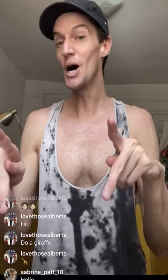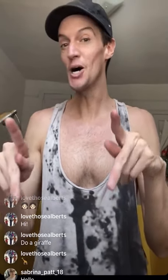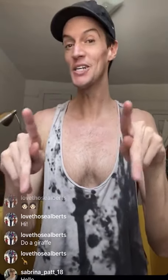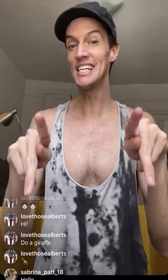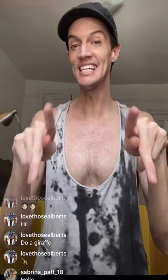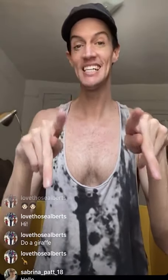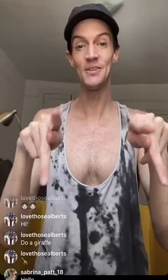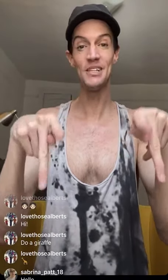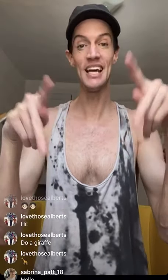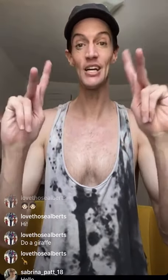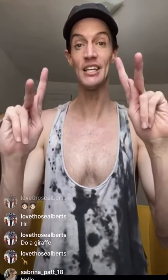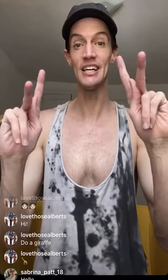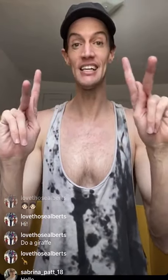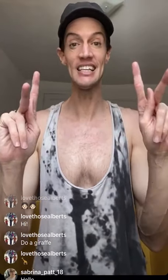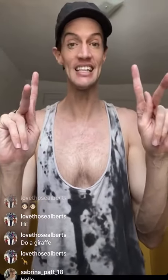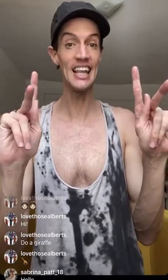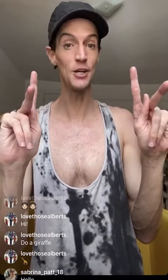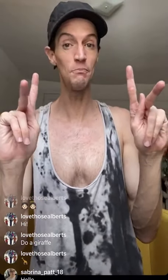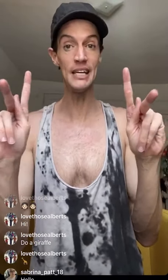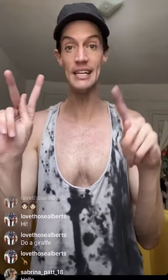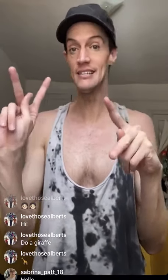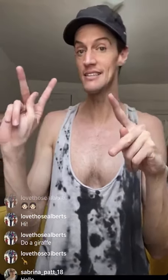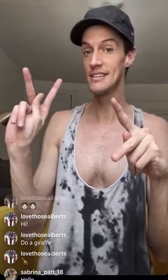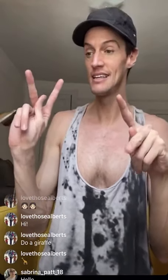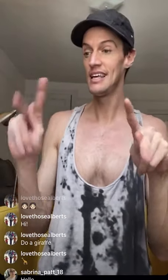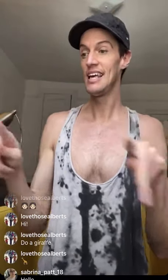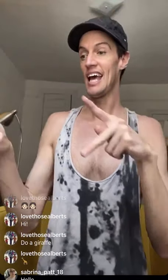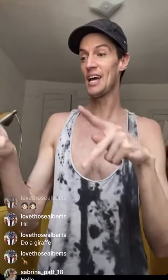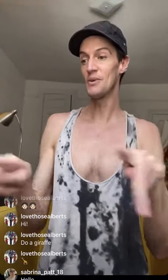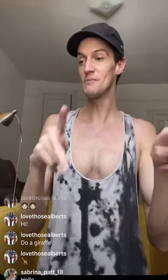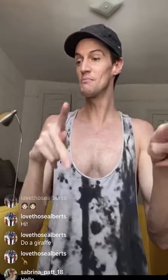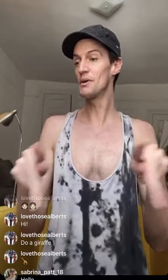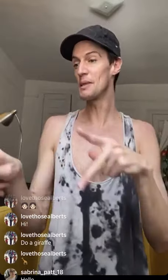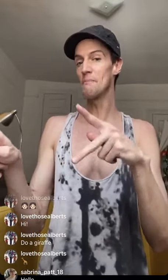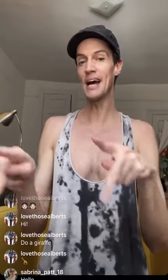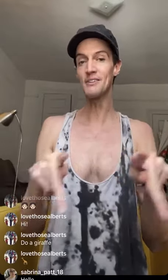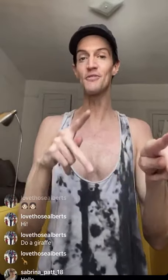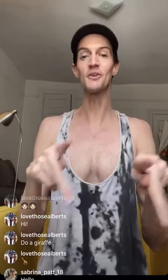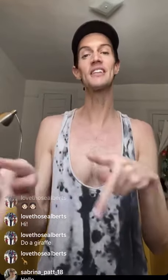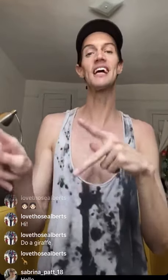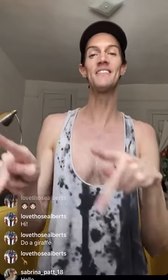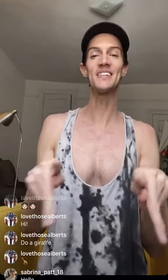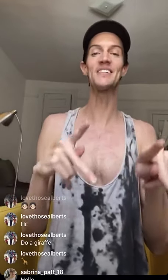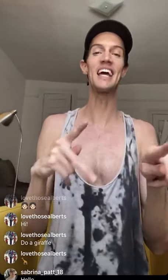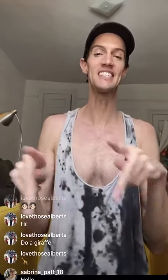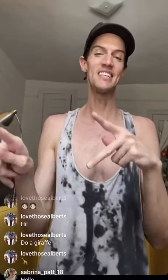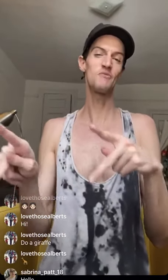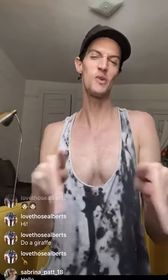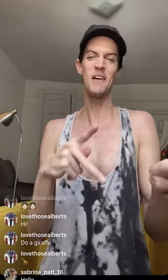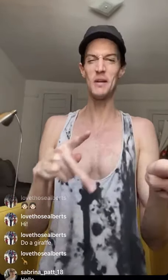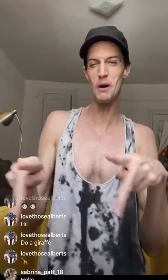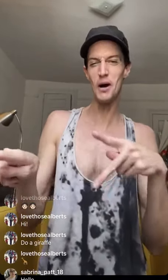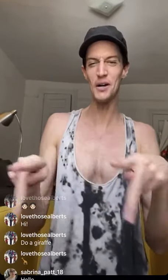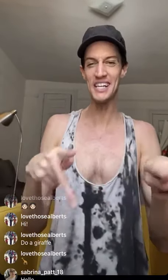Party, we take the letter P's and we put them back and forth, kind of like they're dancing. So we're having a party. Let's